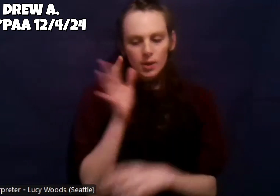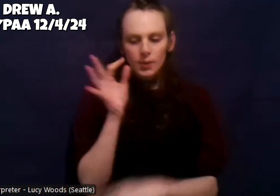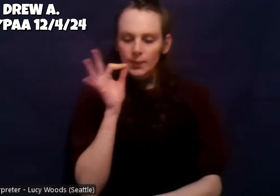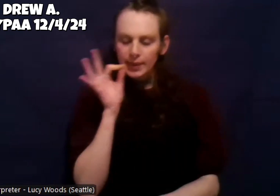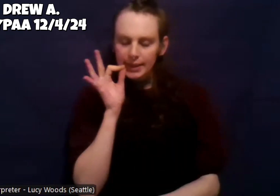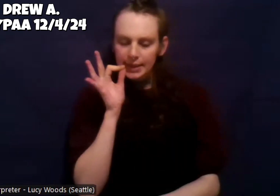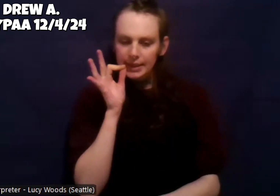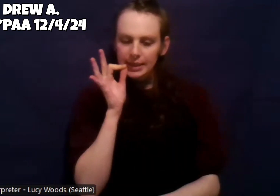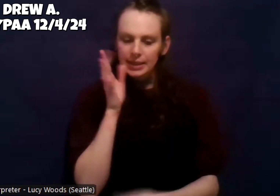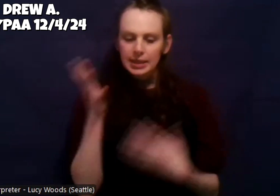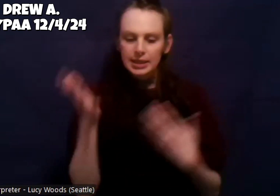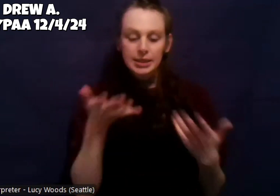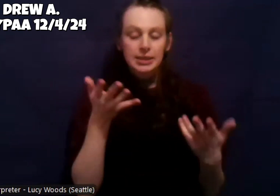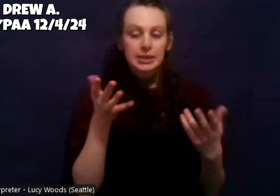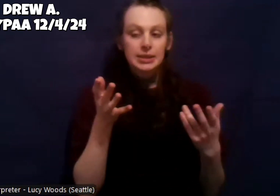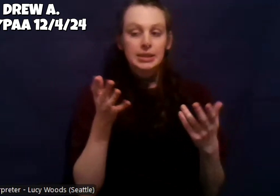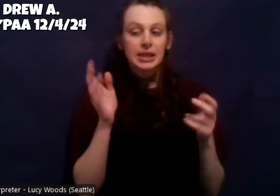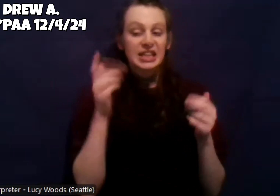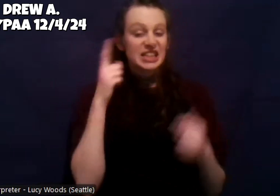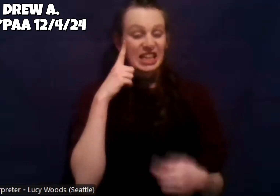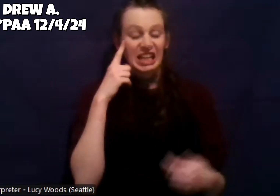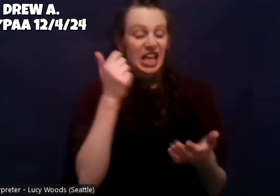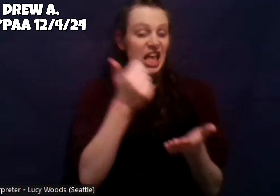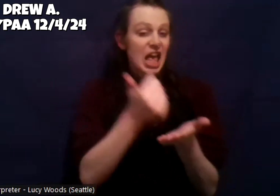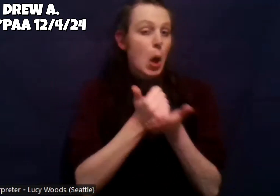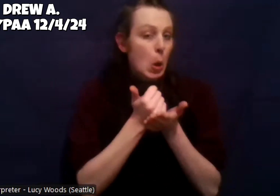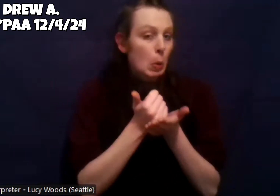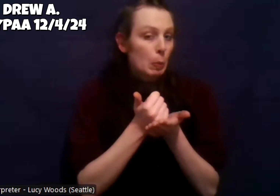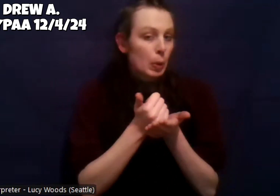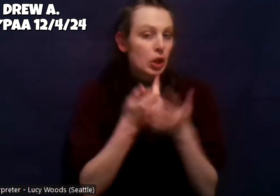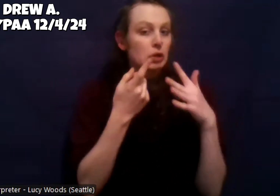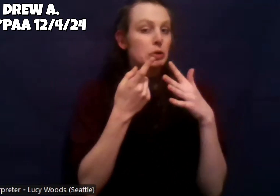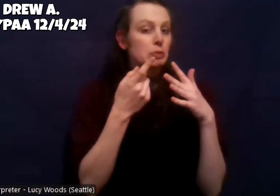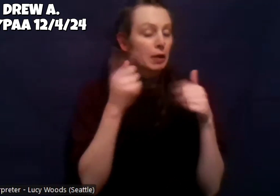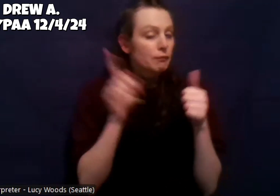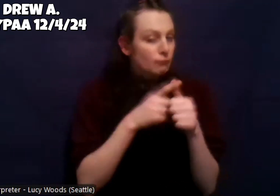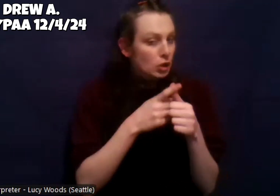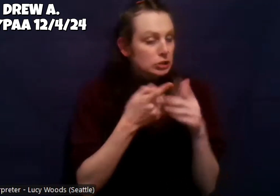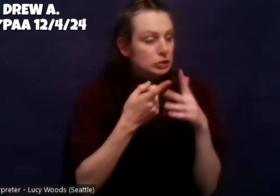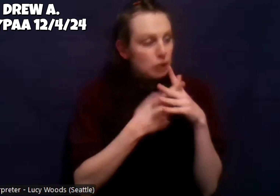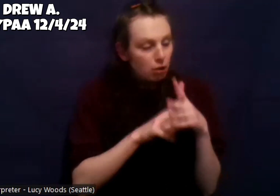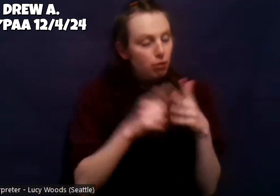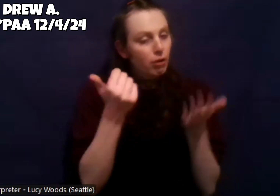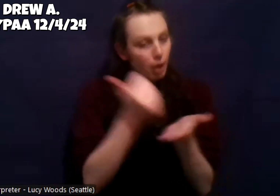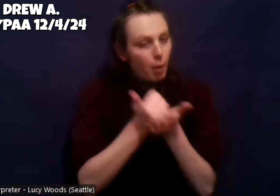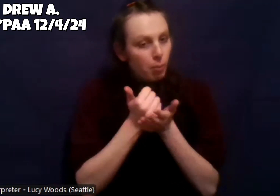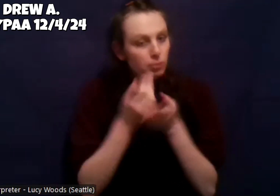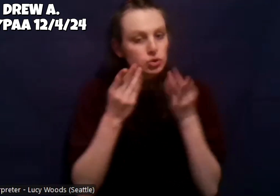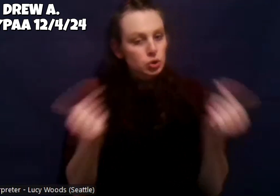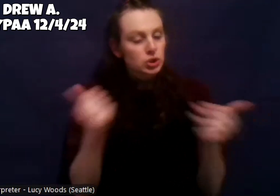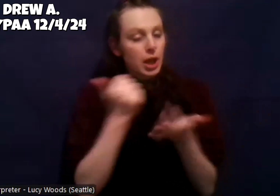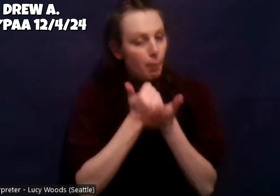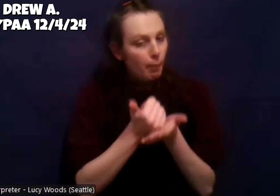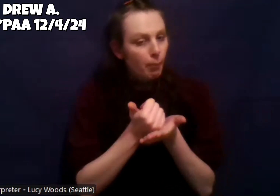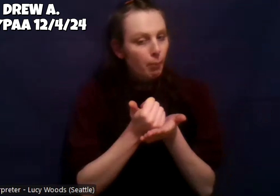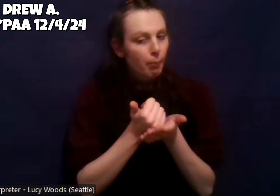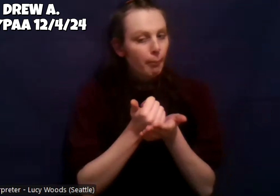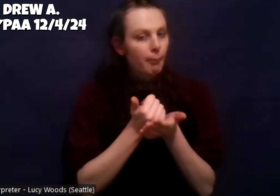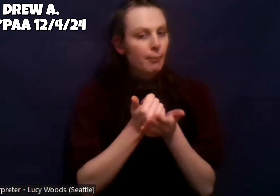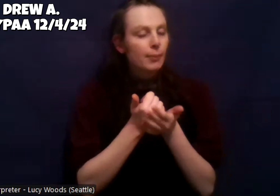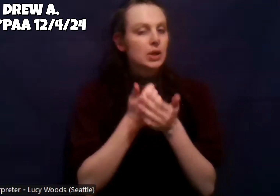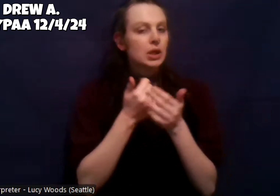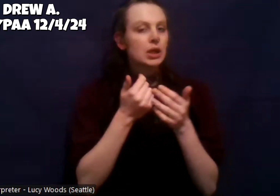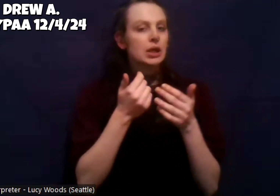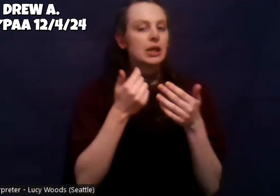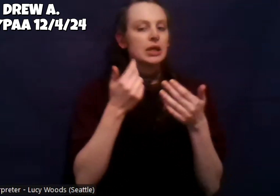like help like at first, like they're solutions because they help at first and then they